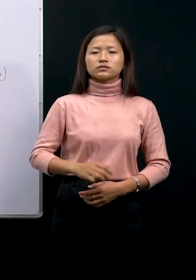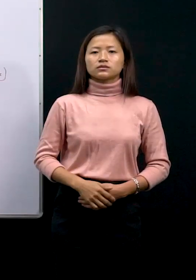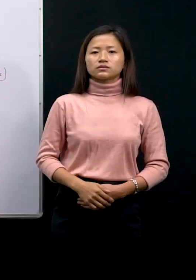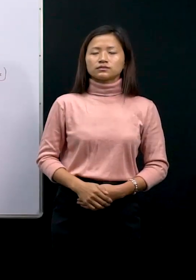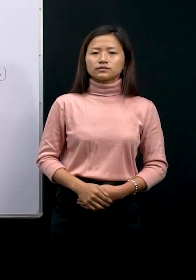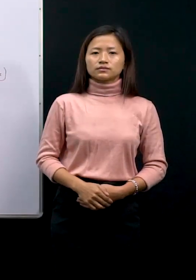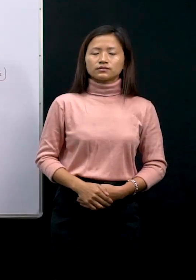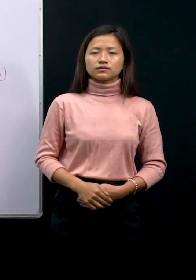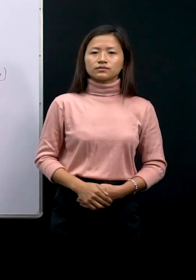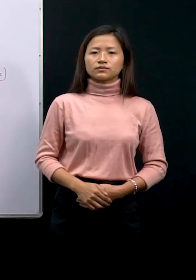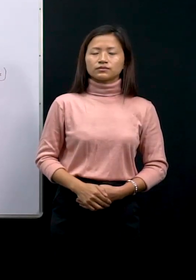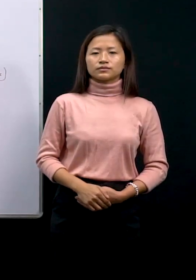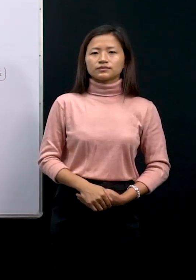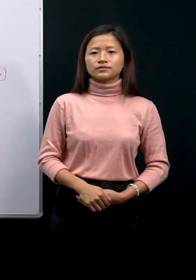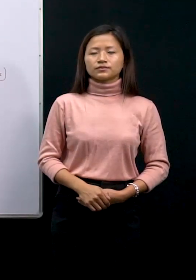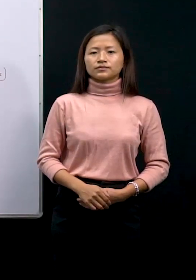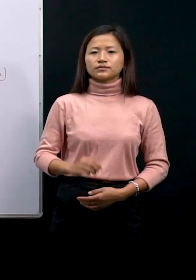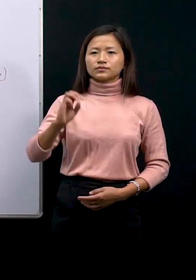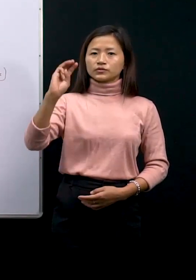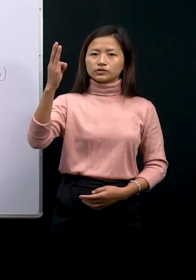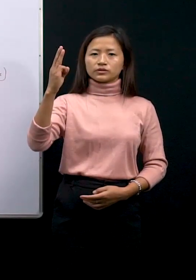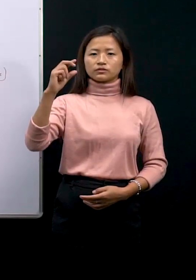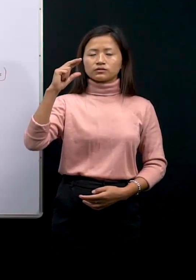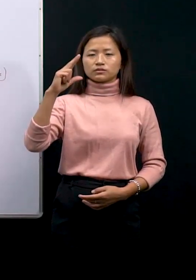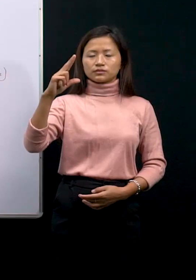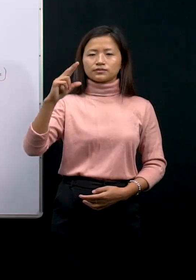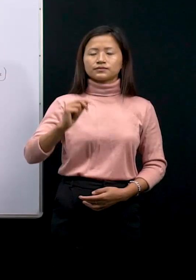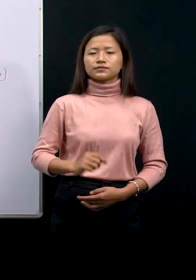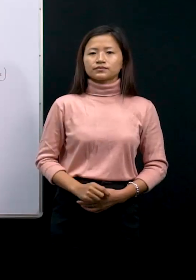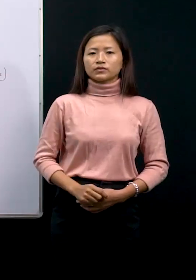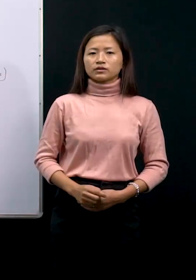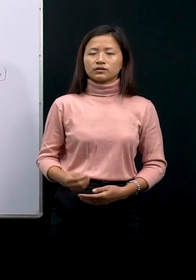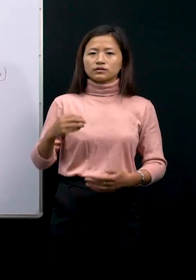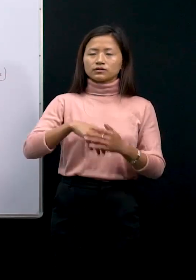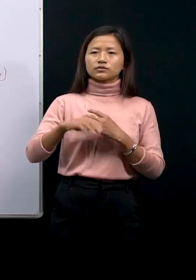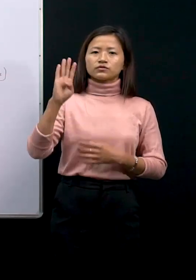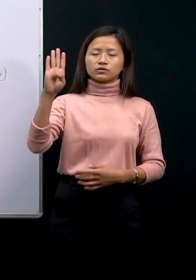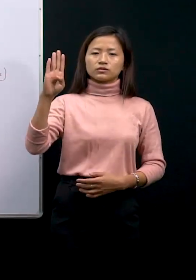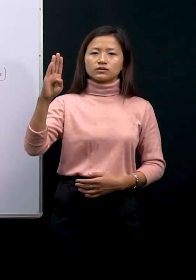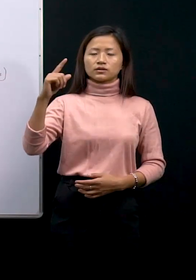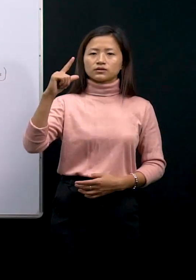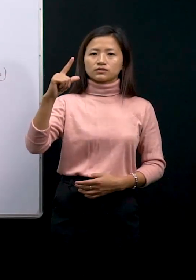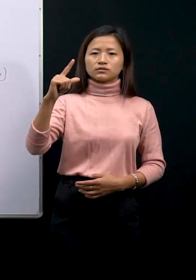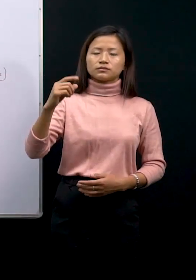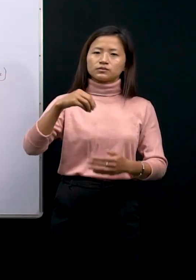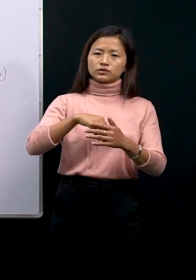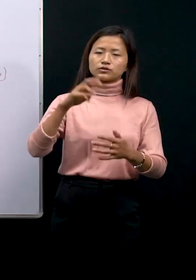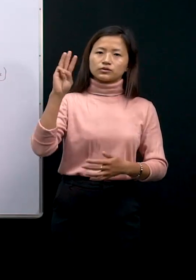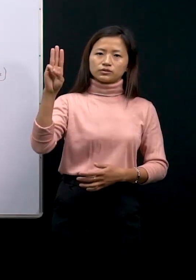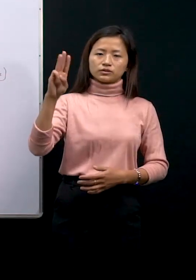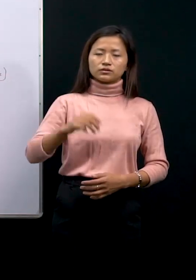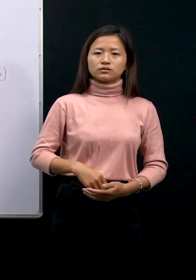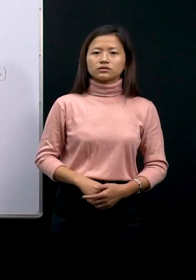Is that no? Angle 2 already here, 3 already here. In place of 4, shall I write angle 3? How